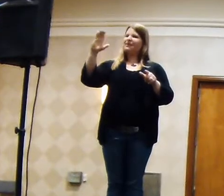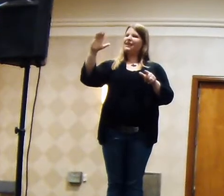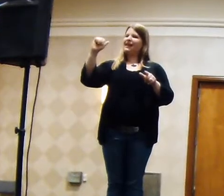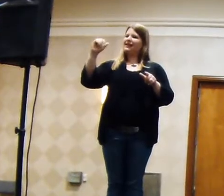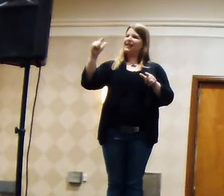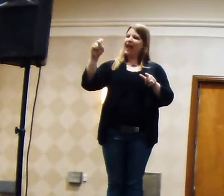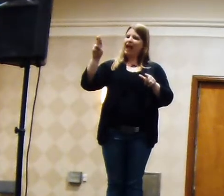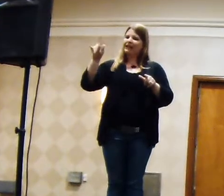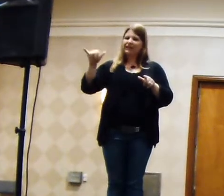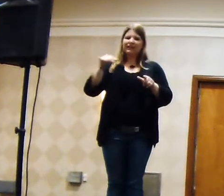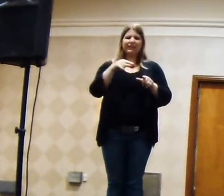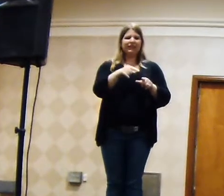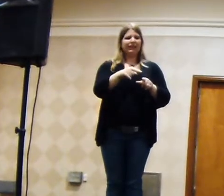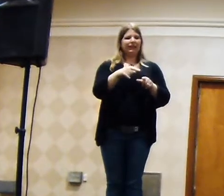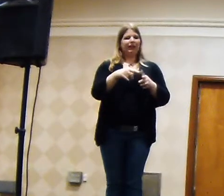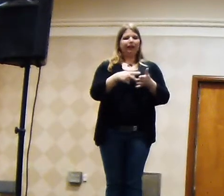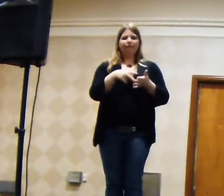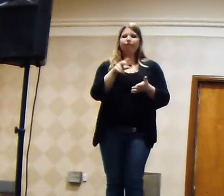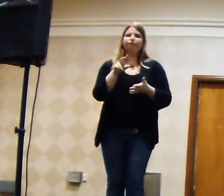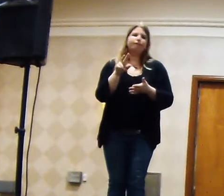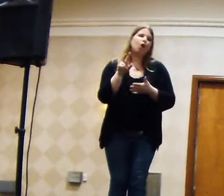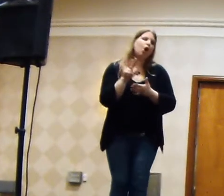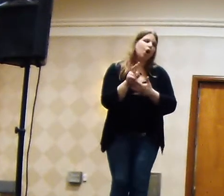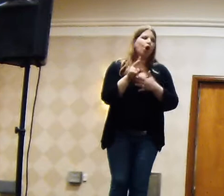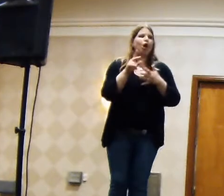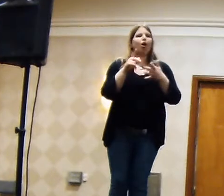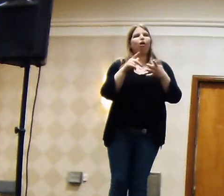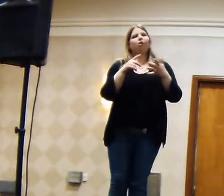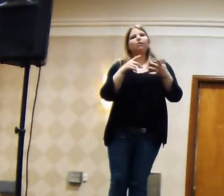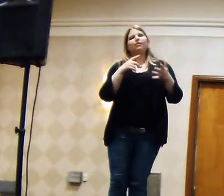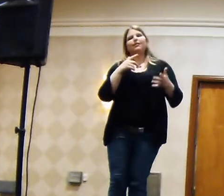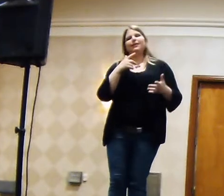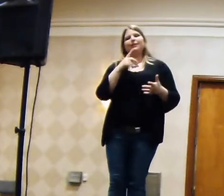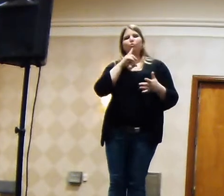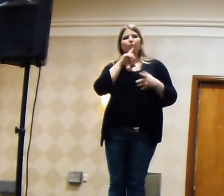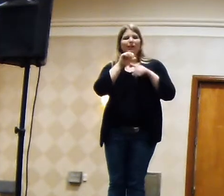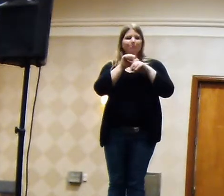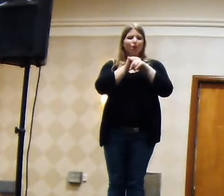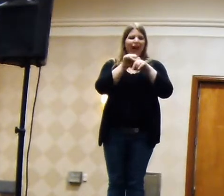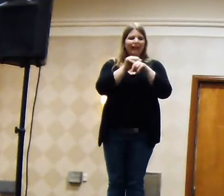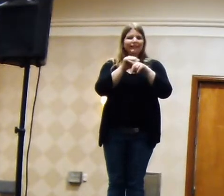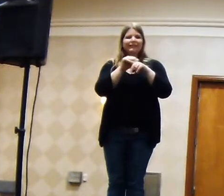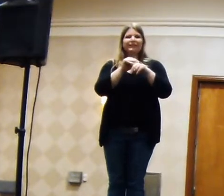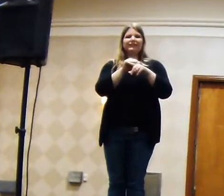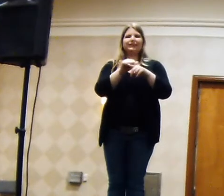and the spit take, and the fall over, and the classics. So he really